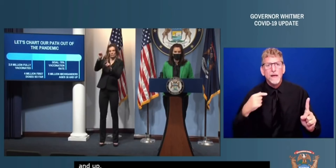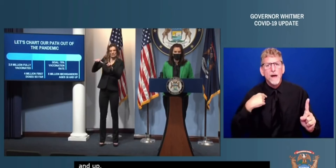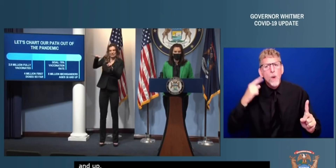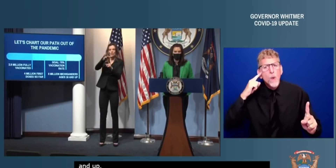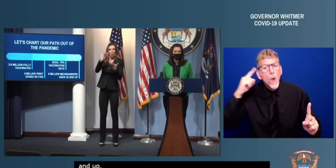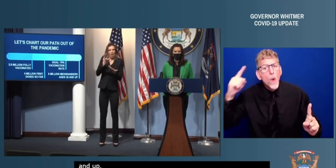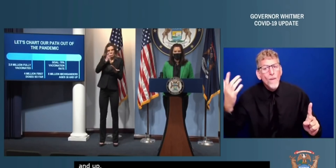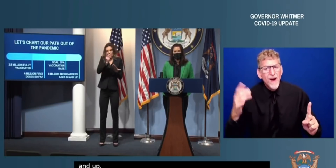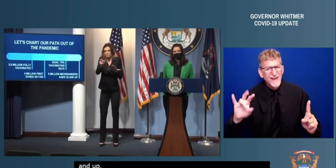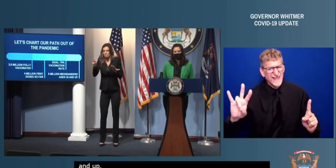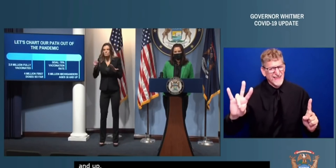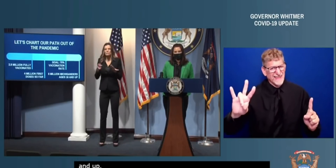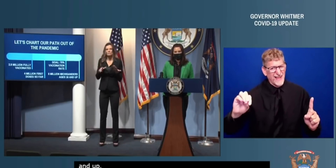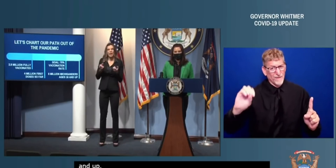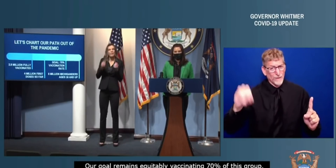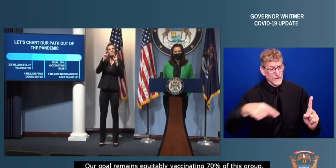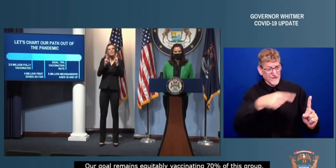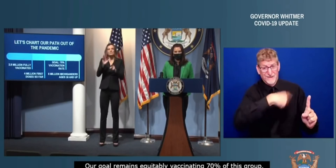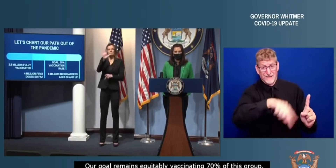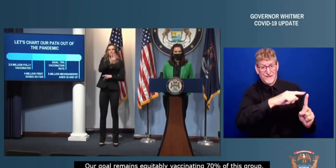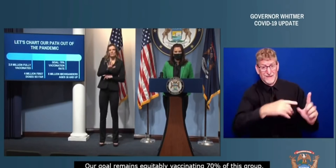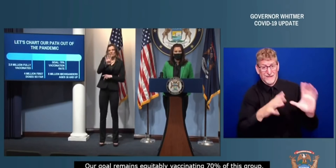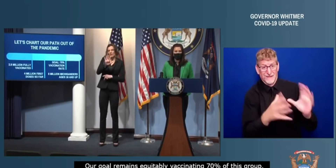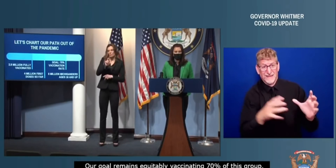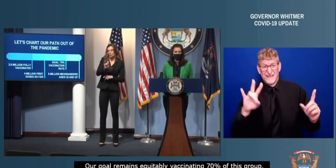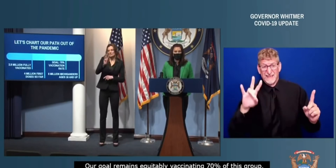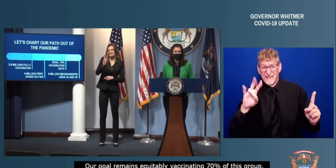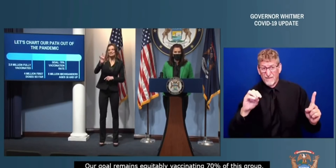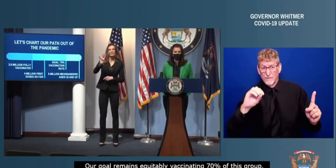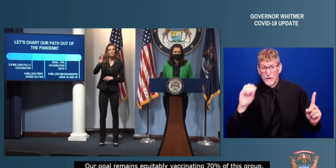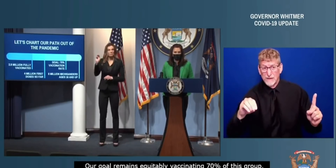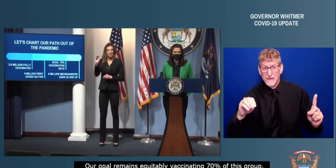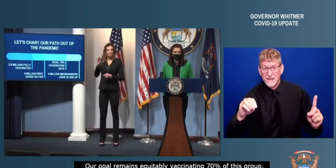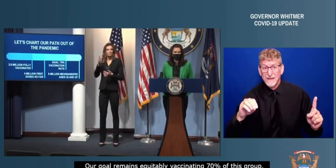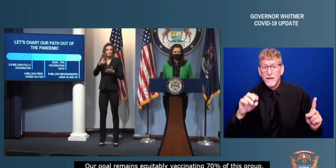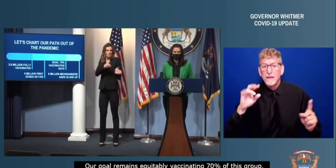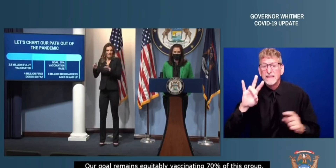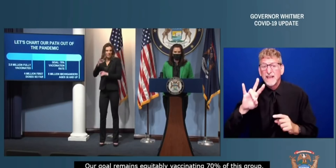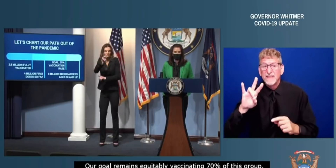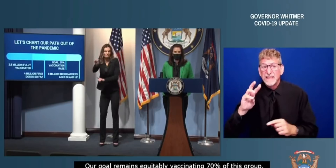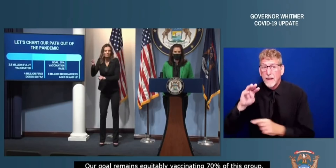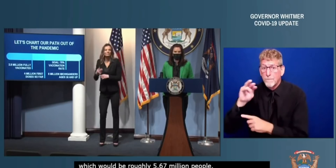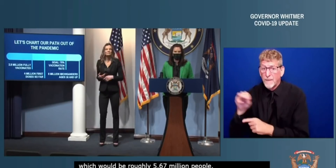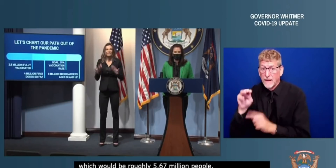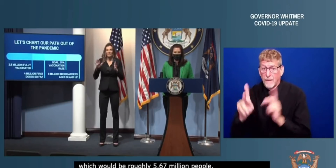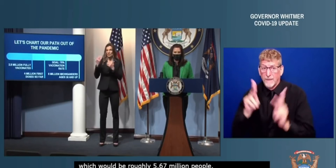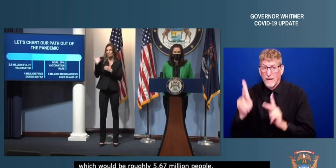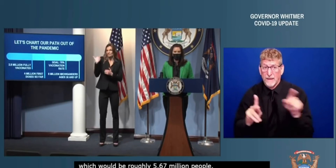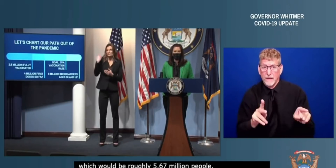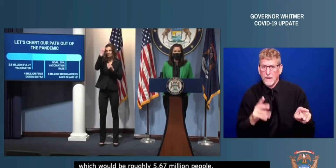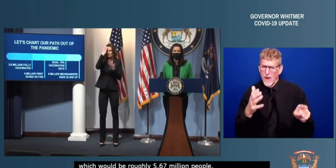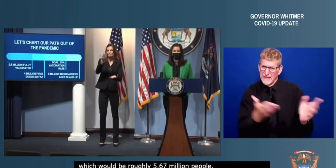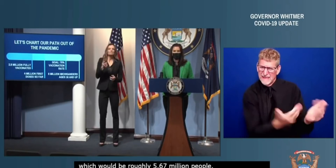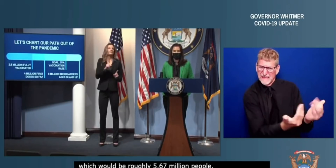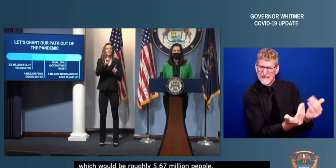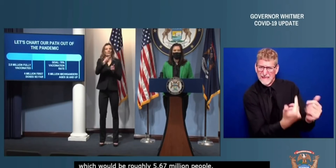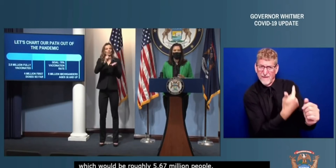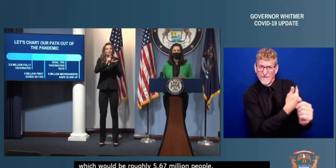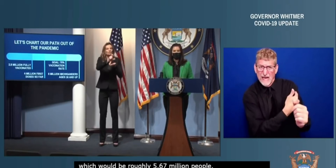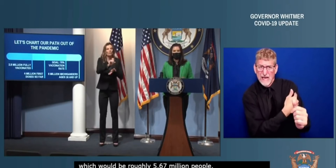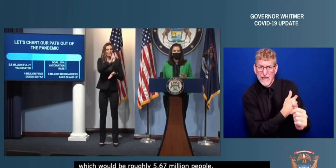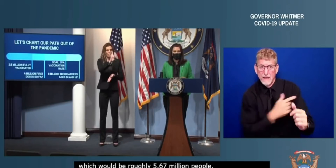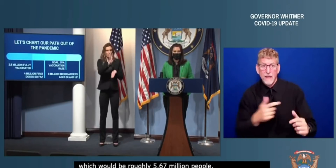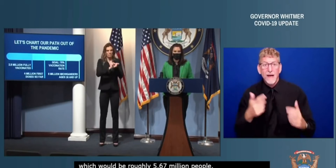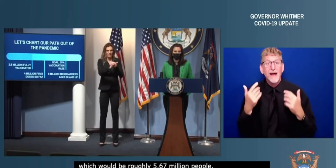million people. So far, just over 4 million have gotten their first shots. That's great. And of that 4 million, 2.9